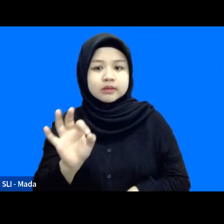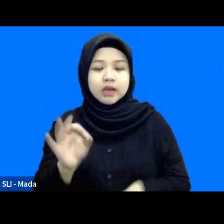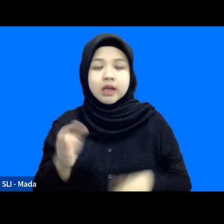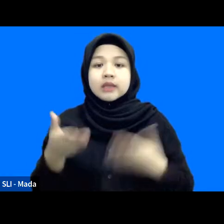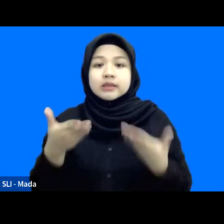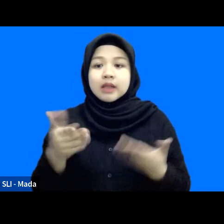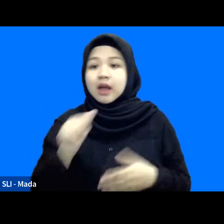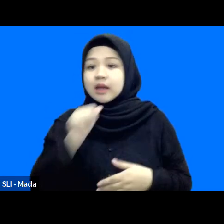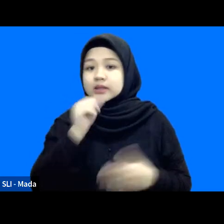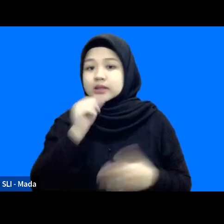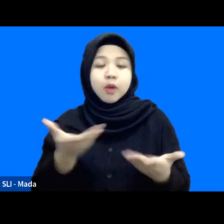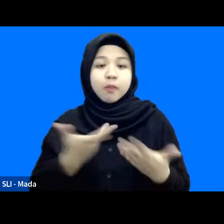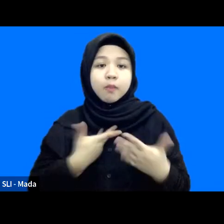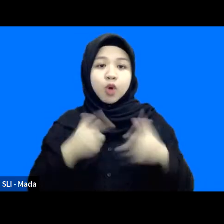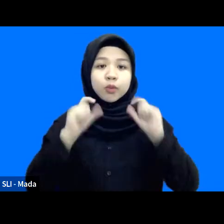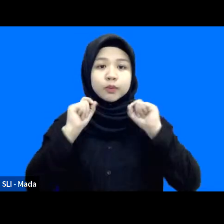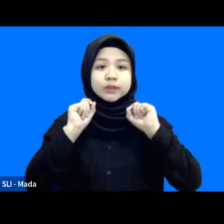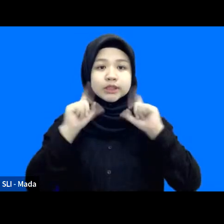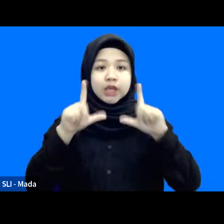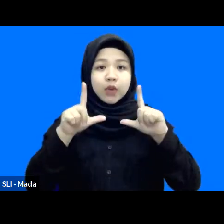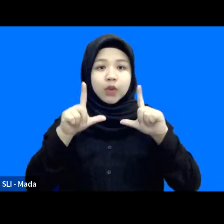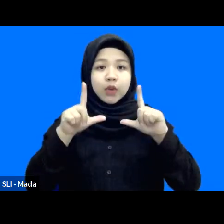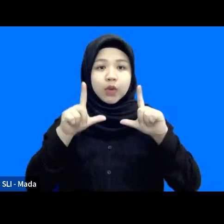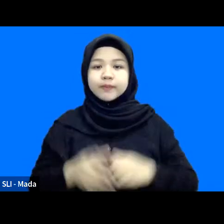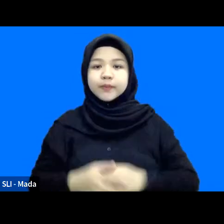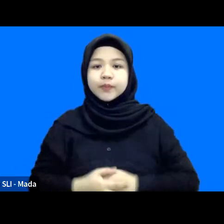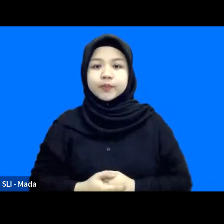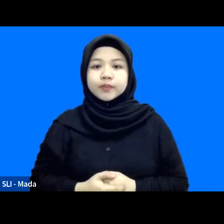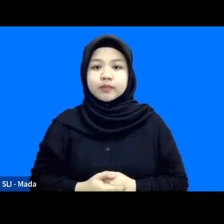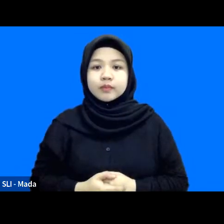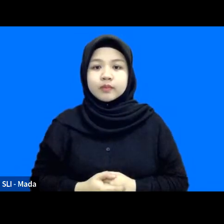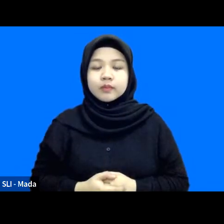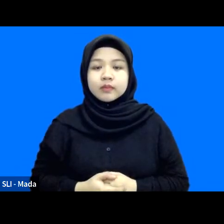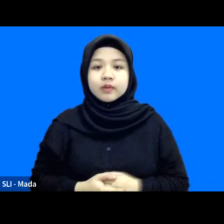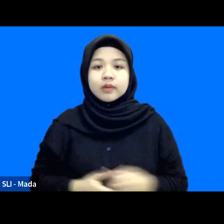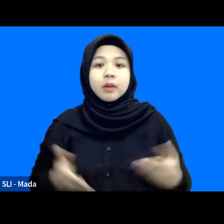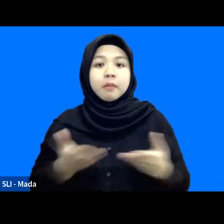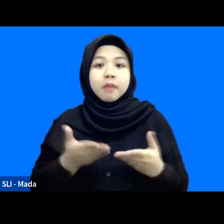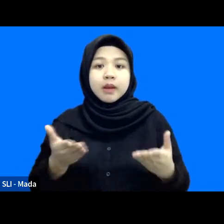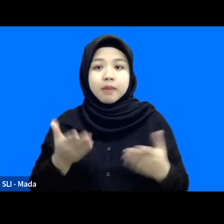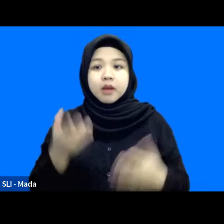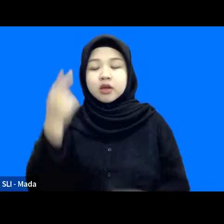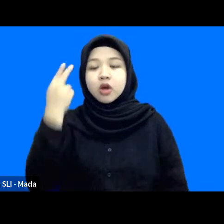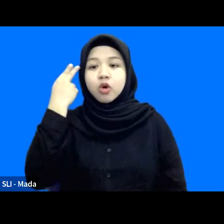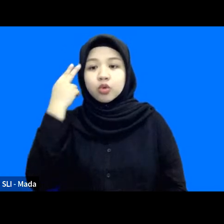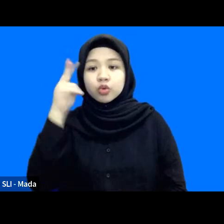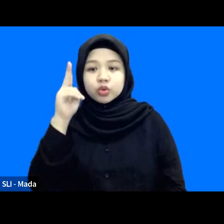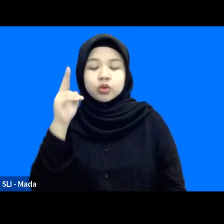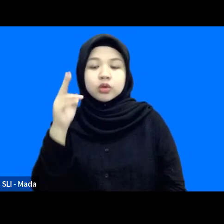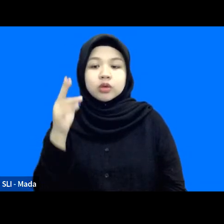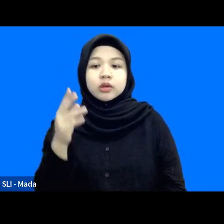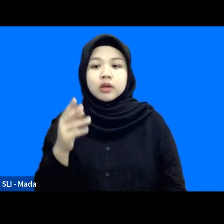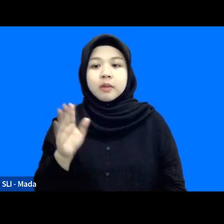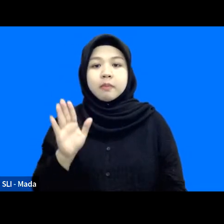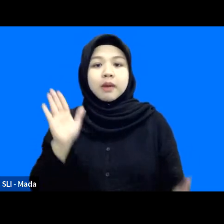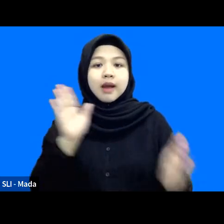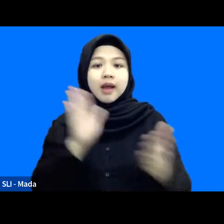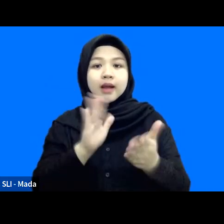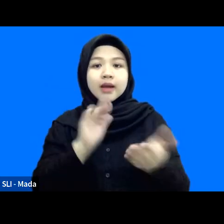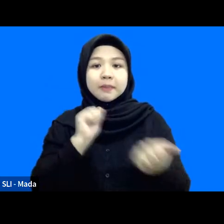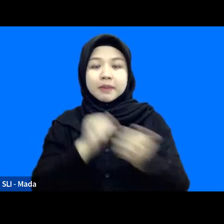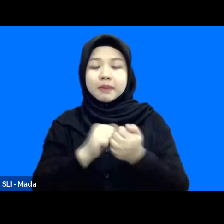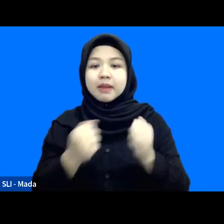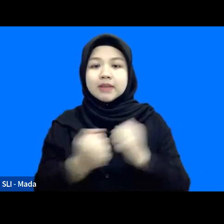how are you to address cultural diversity, especially providing education in their own language, particularly